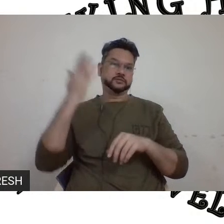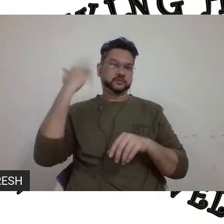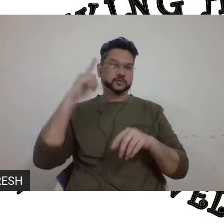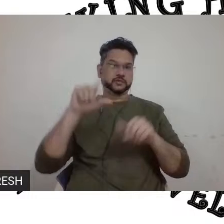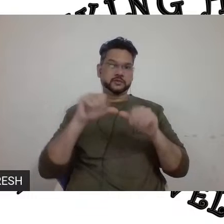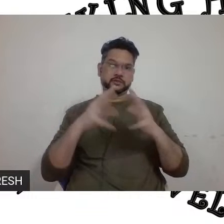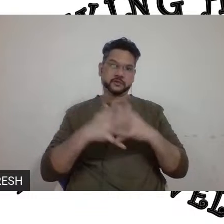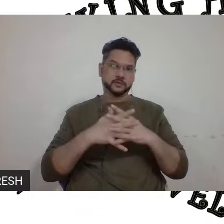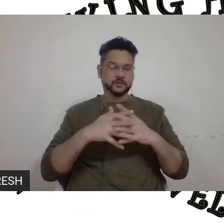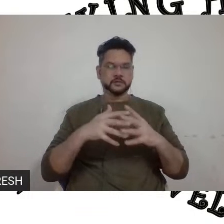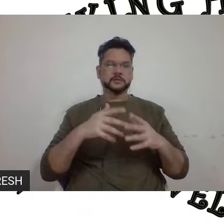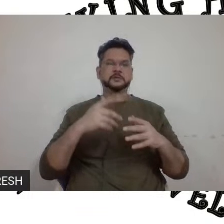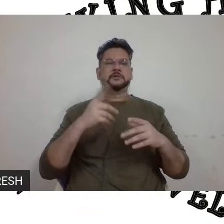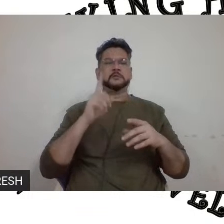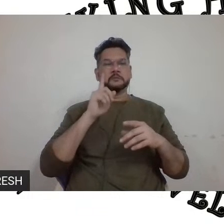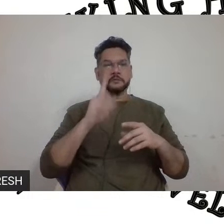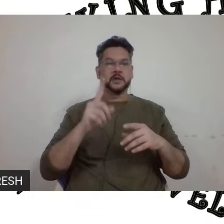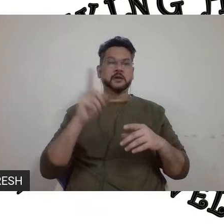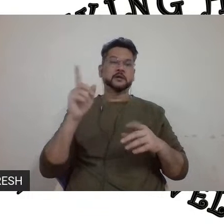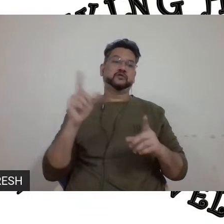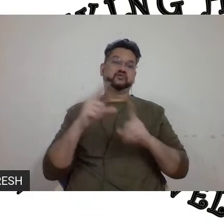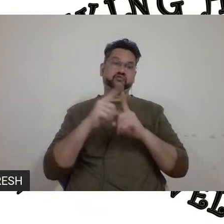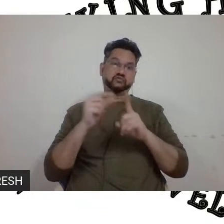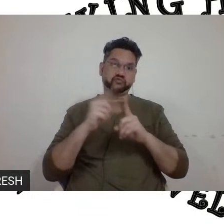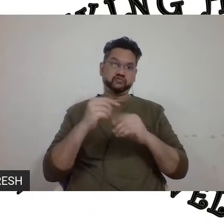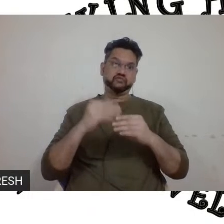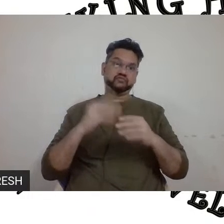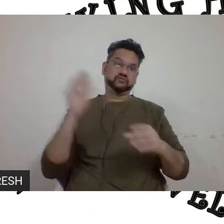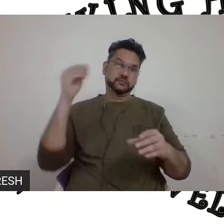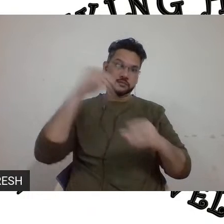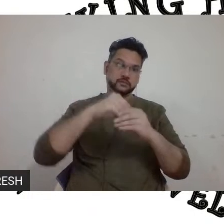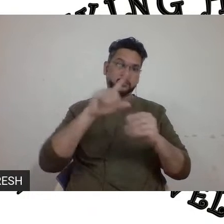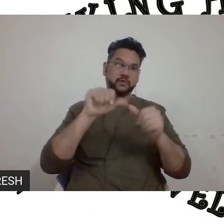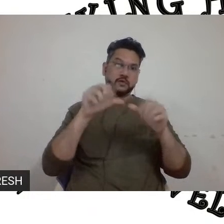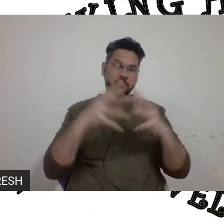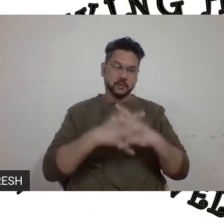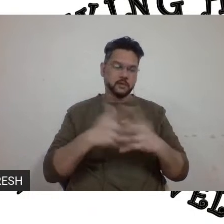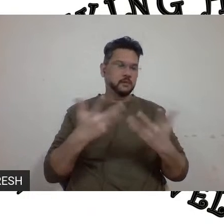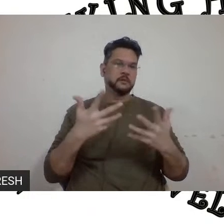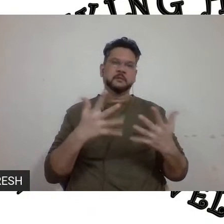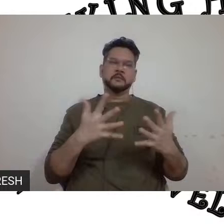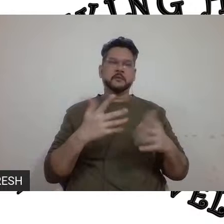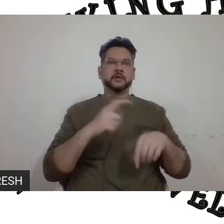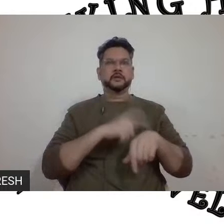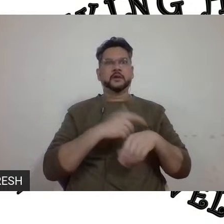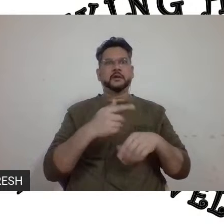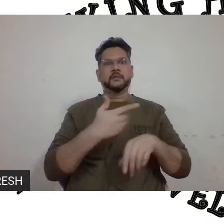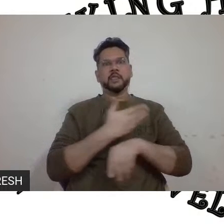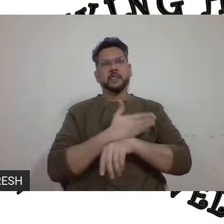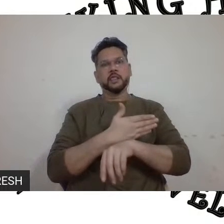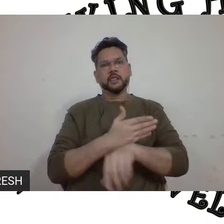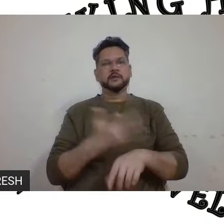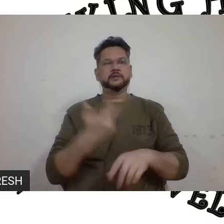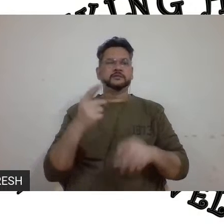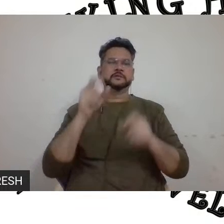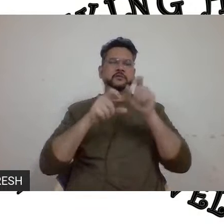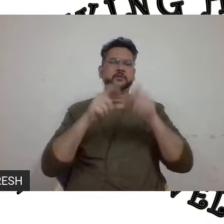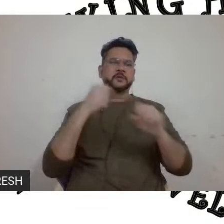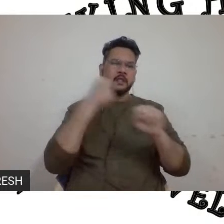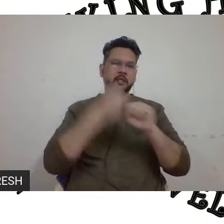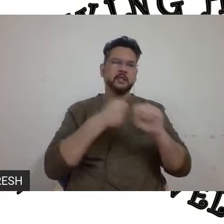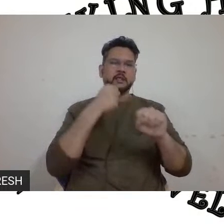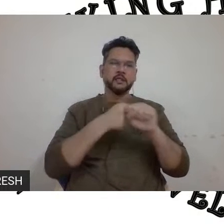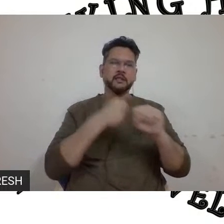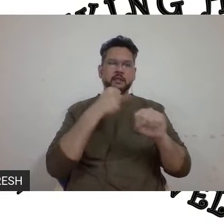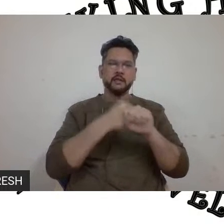implemented, and people had to fight through. And I mean, you could see people coming up in the early 2000s,